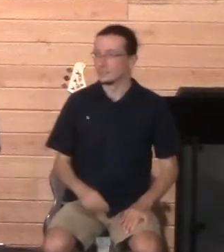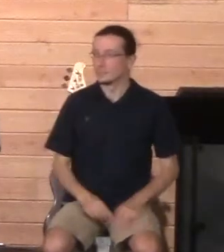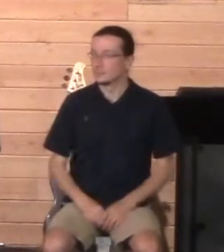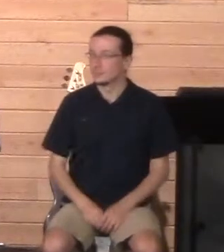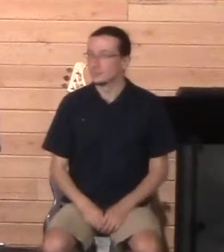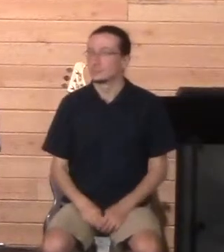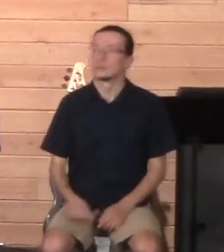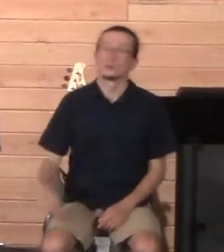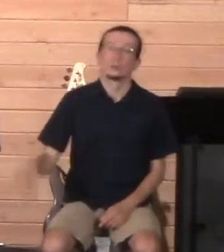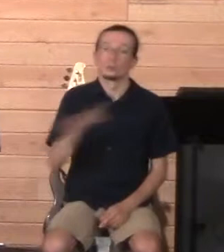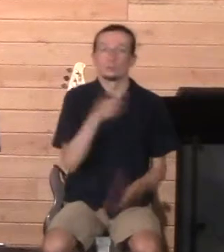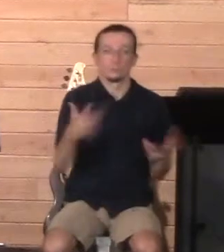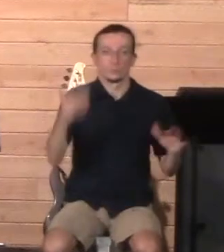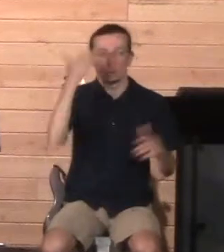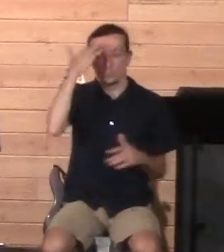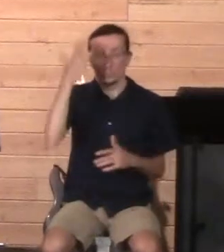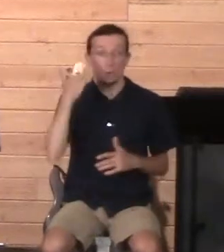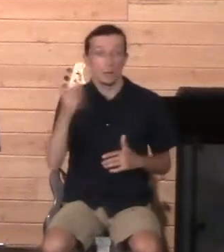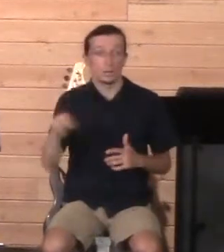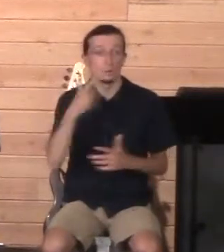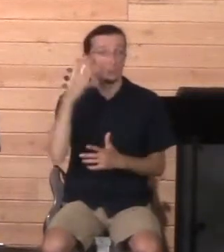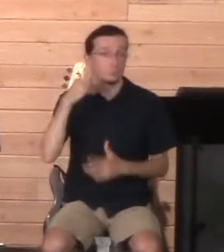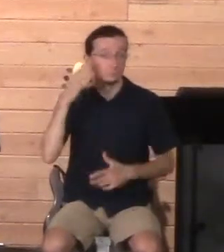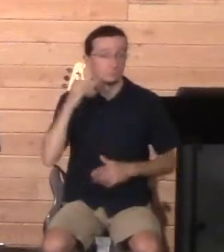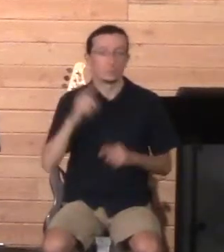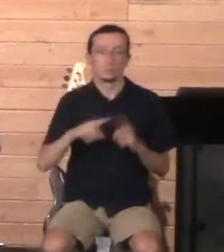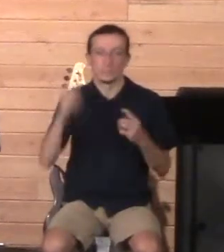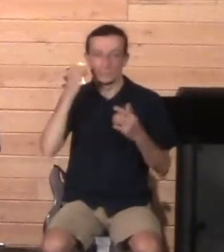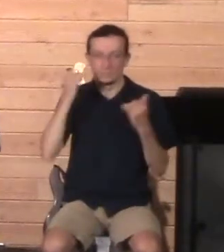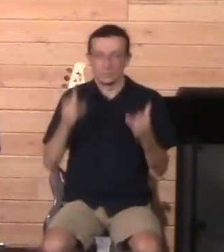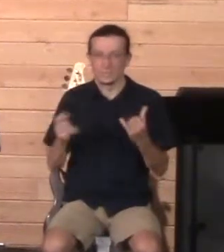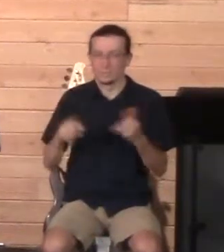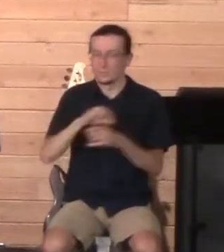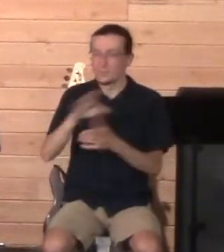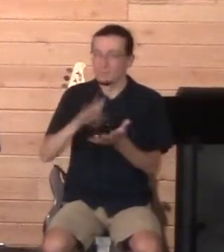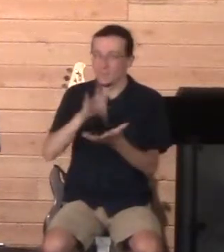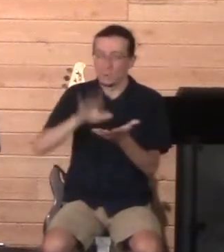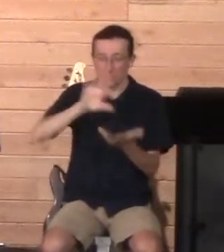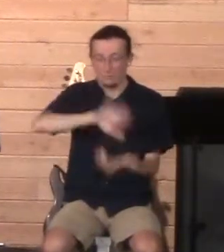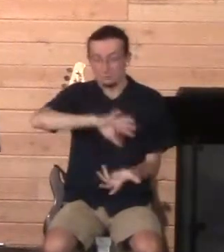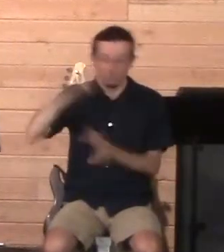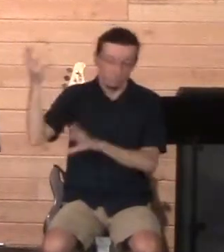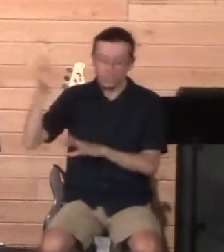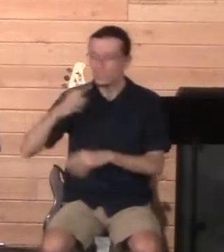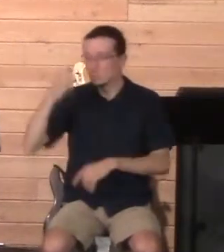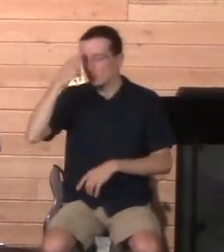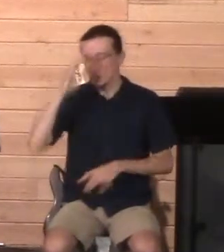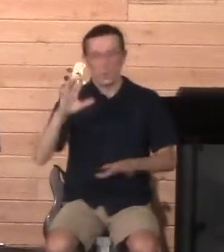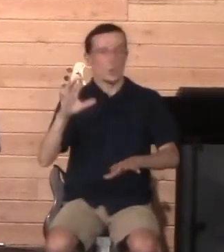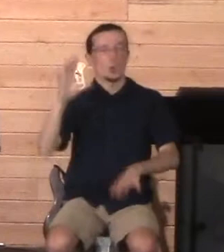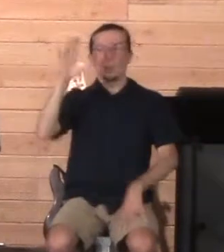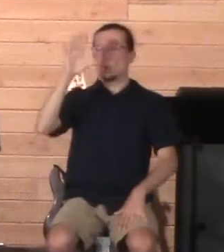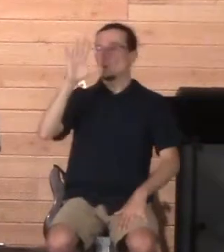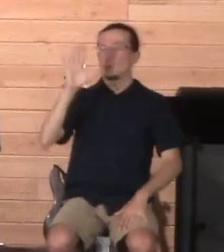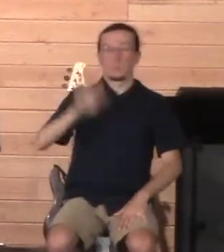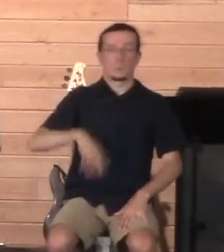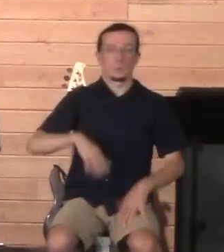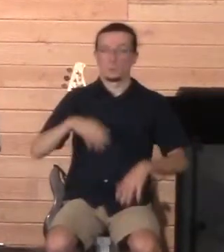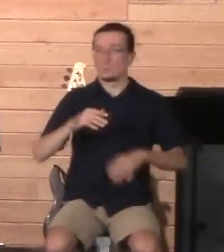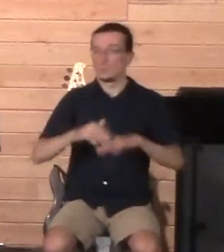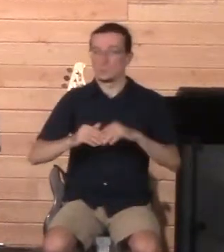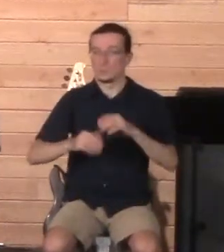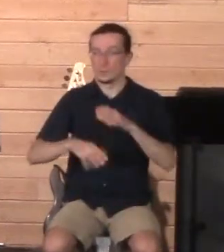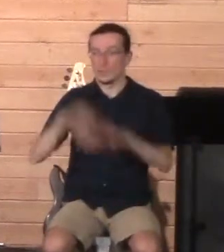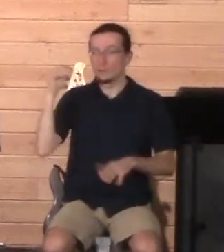And you know it because you have experienced it. But if you're just now in the middle of a bunch of chaos and you think, oh, this is way out of control, this is really